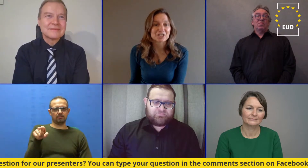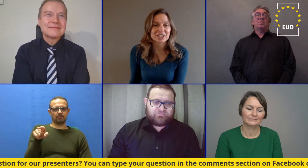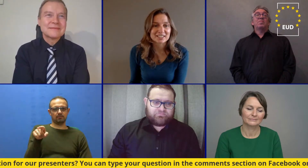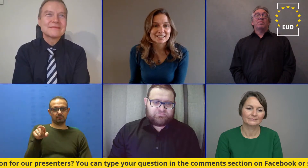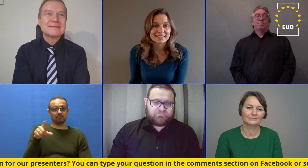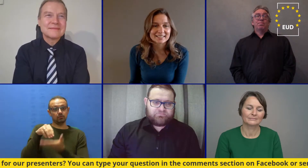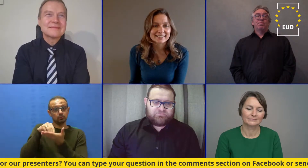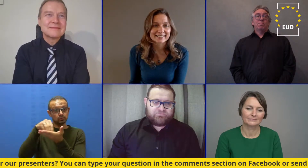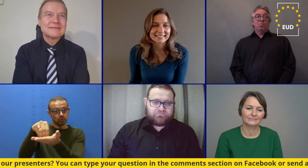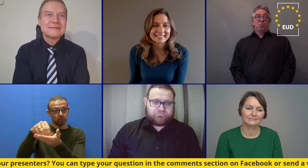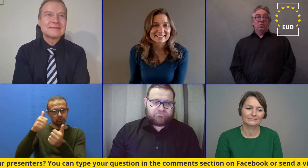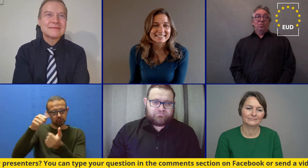budget.